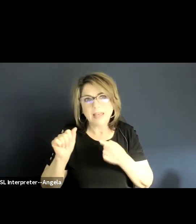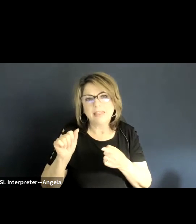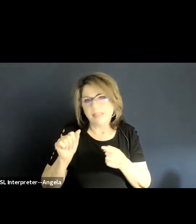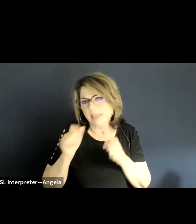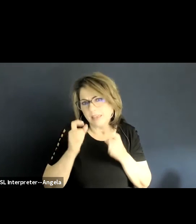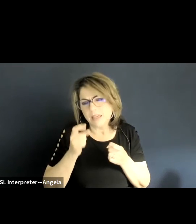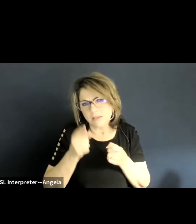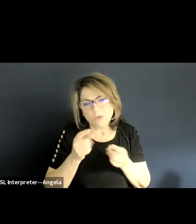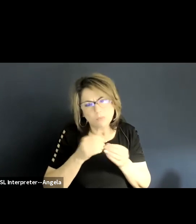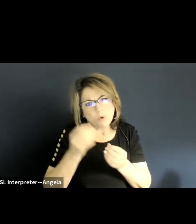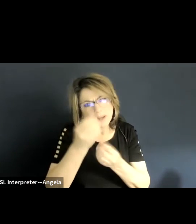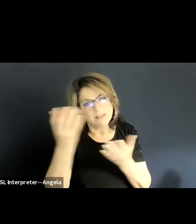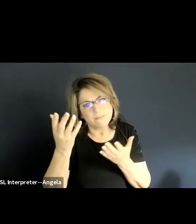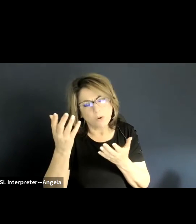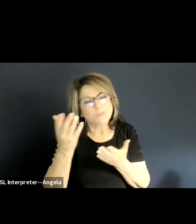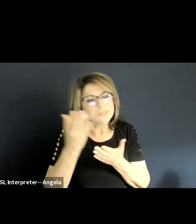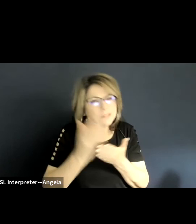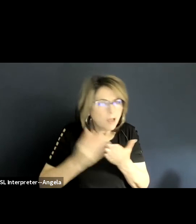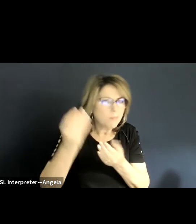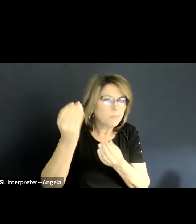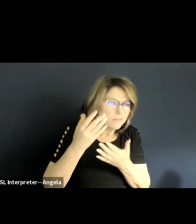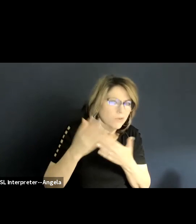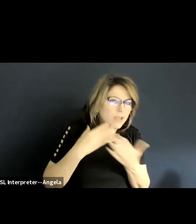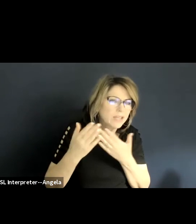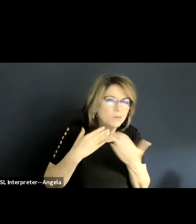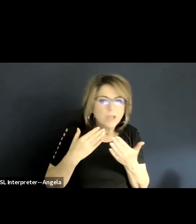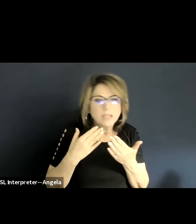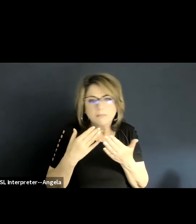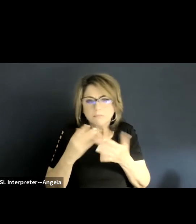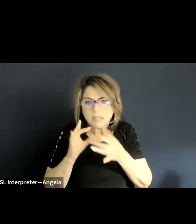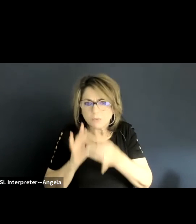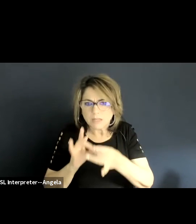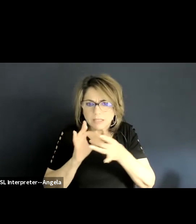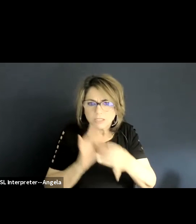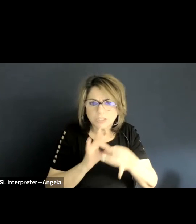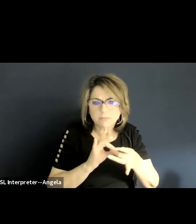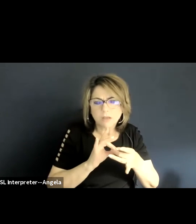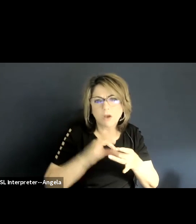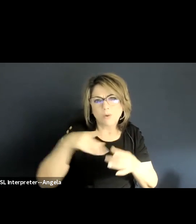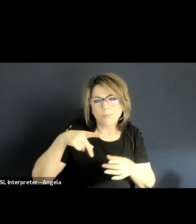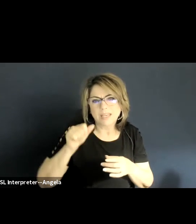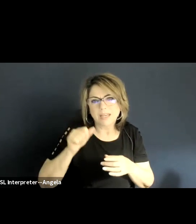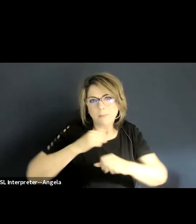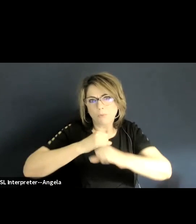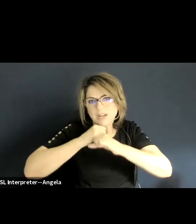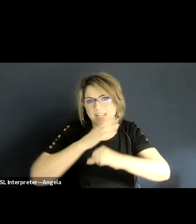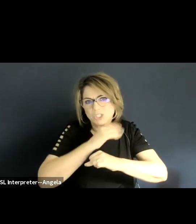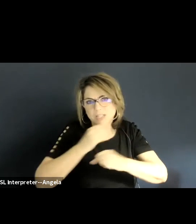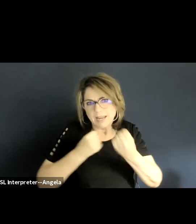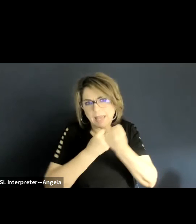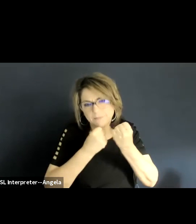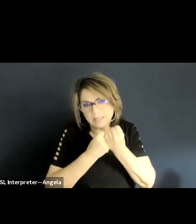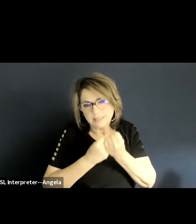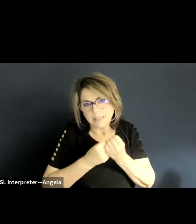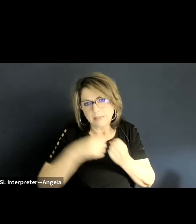bit of information anyway. Form those relationships with your other centers, and put together a